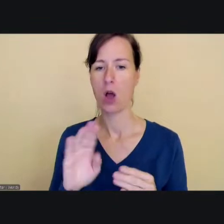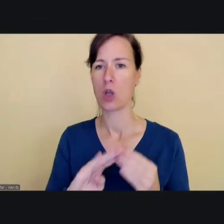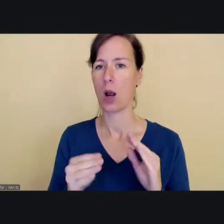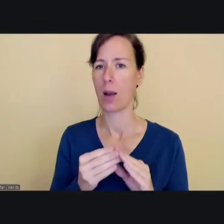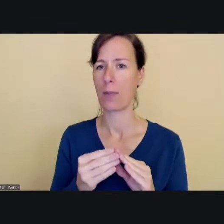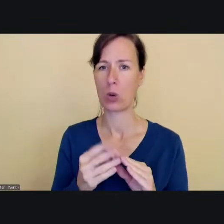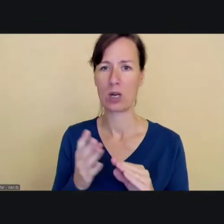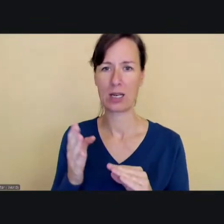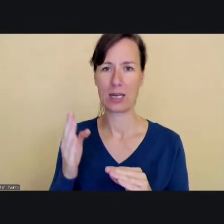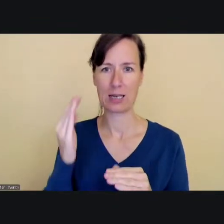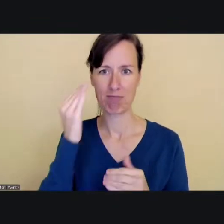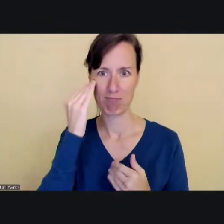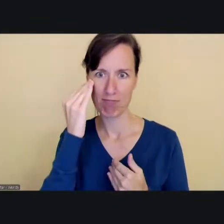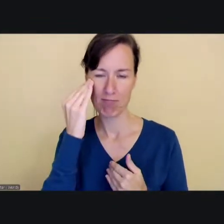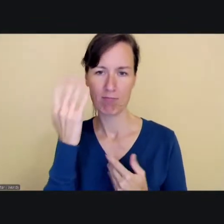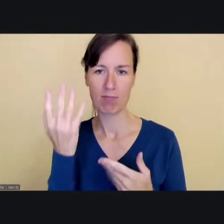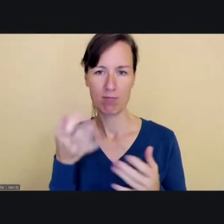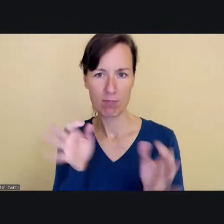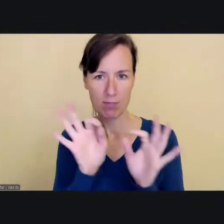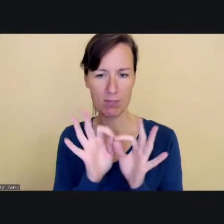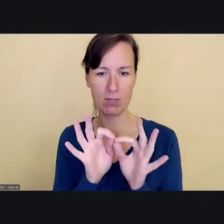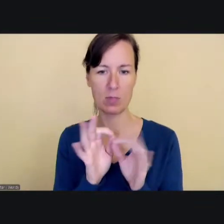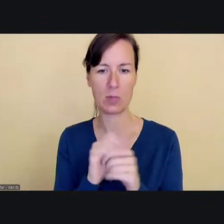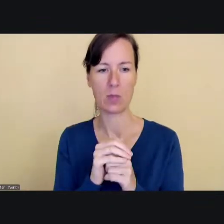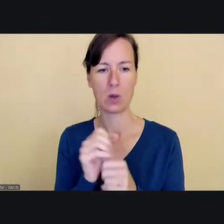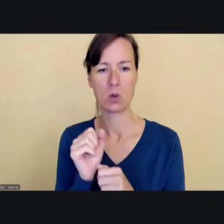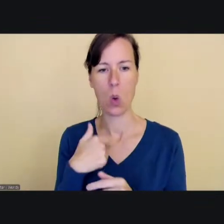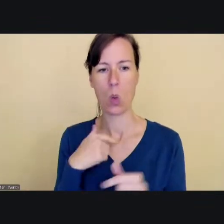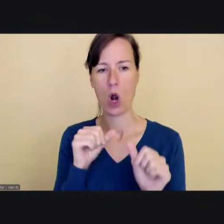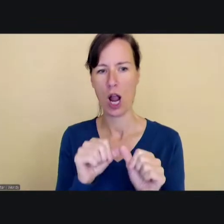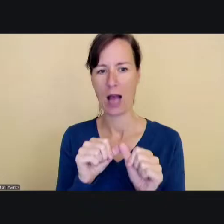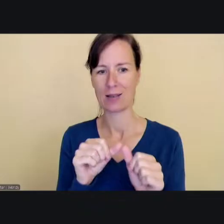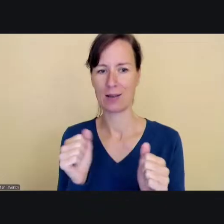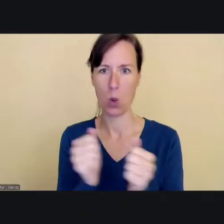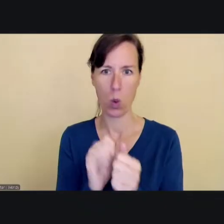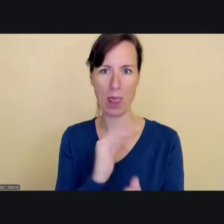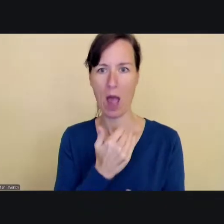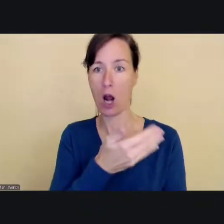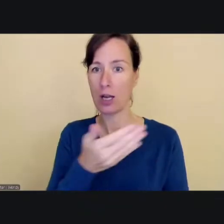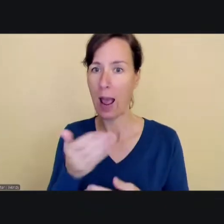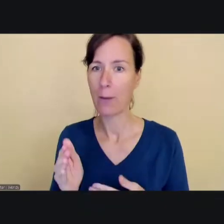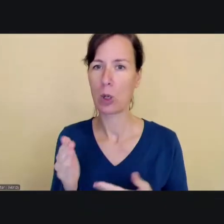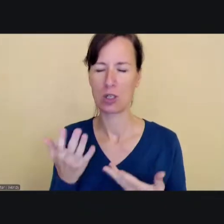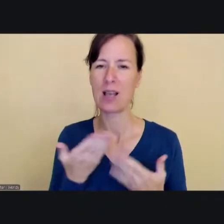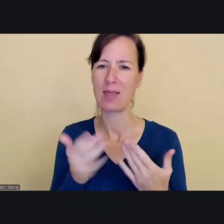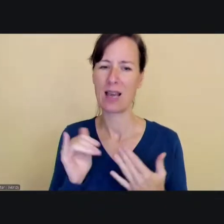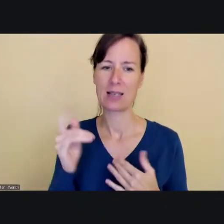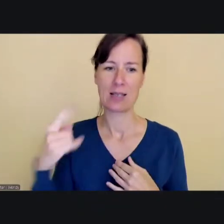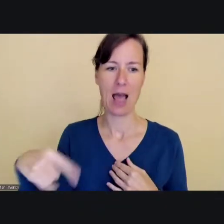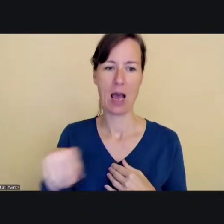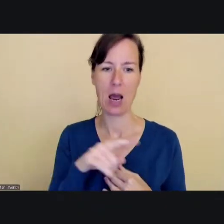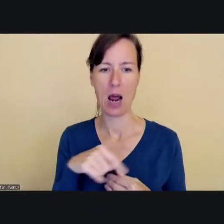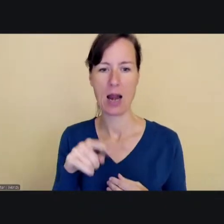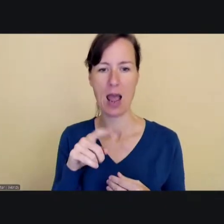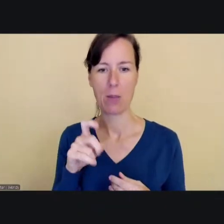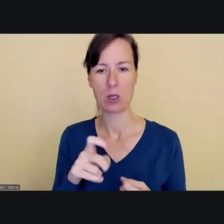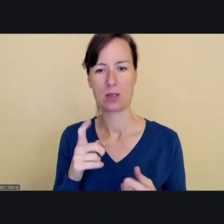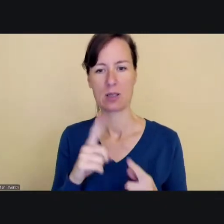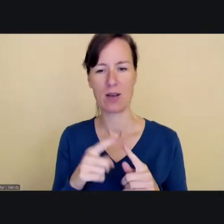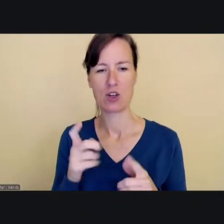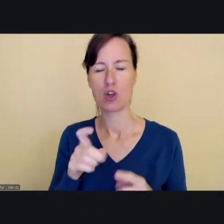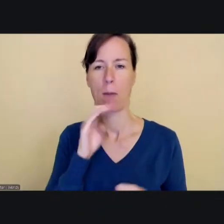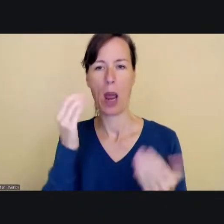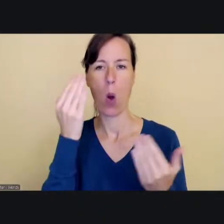and our neighbors, these are things that they should be aware of as well, just to kind of keep an eye out for. So if you